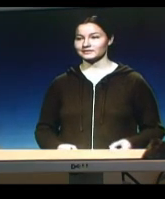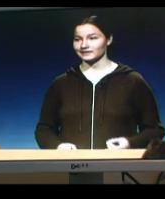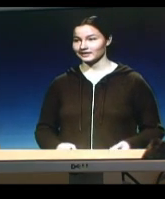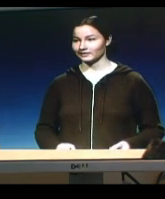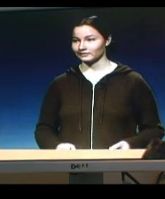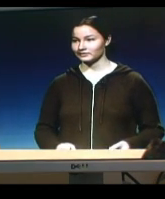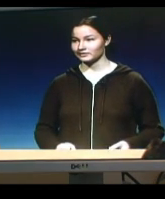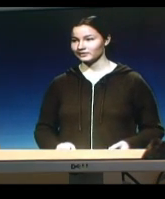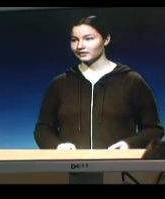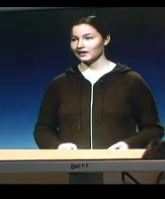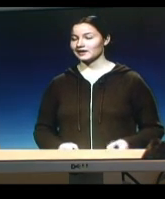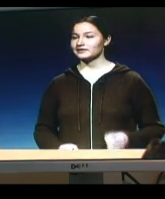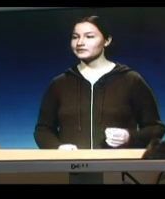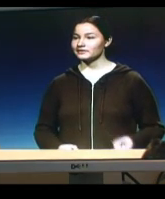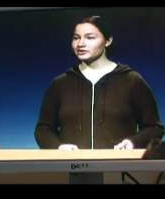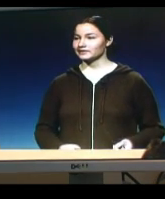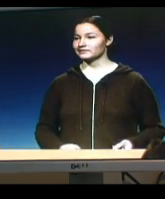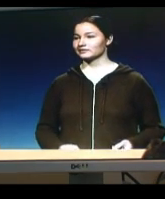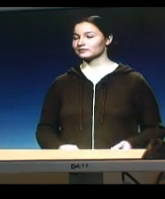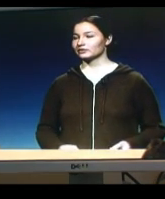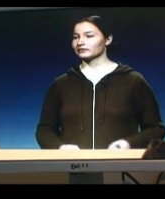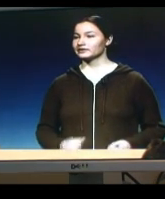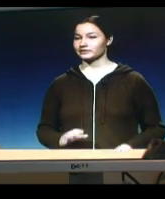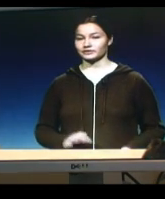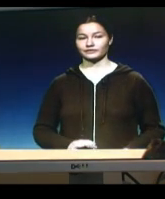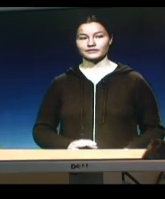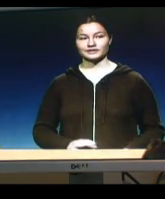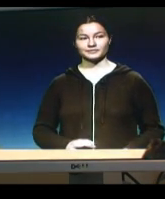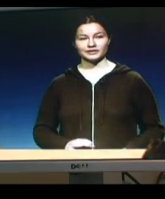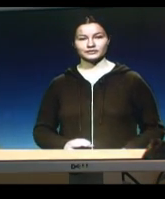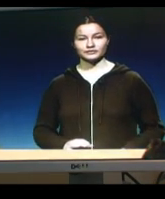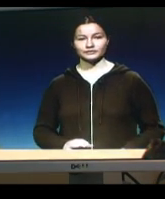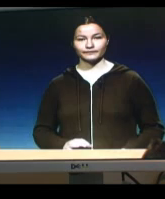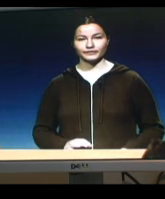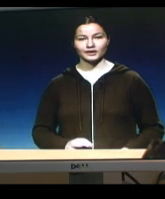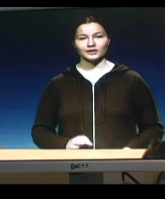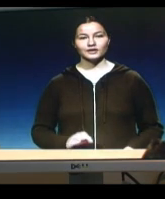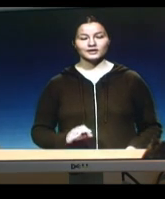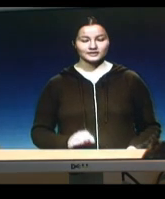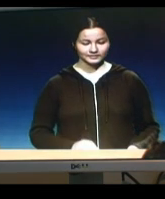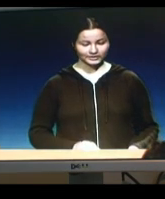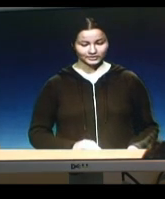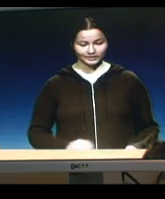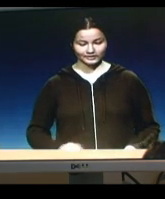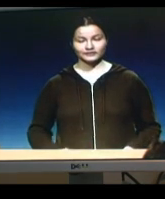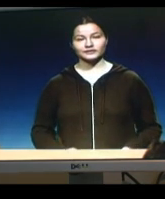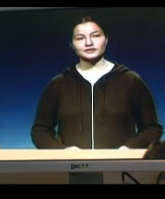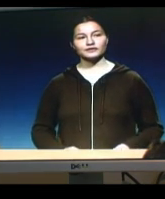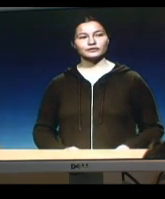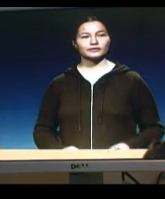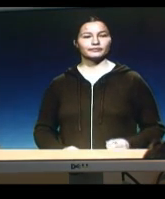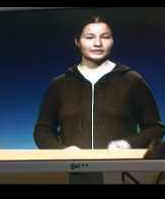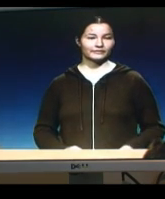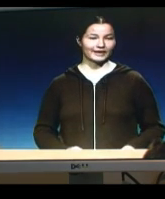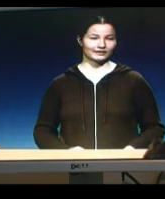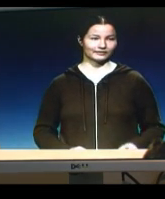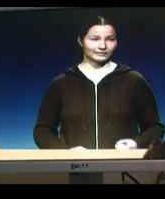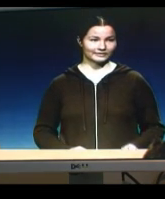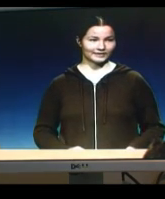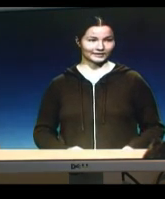sign language. I also had the chance to learn more in researching for this speech. In this speech, I'd like to first give you a bit of background about sign